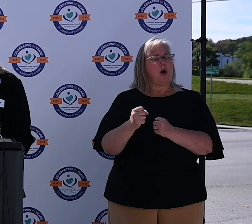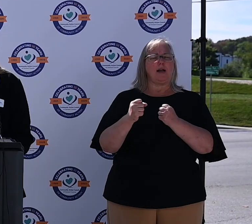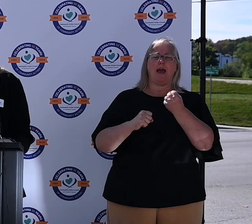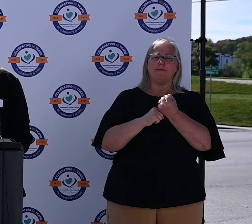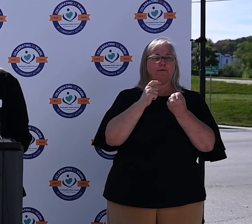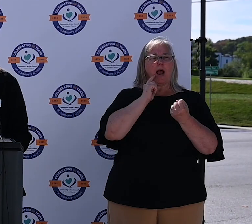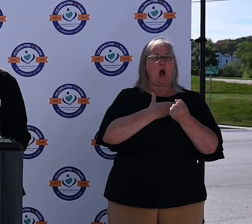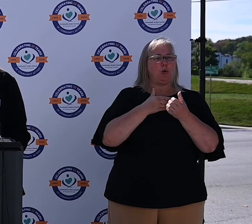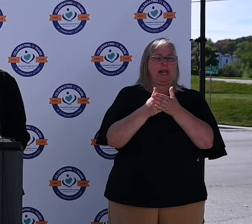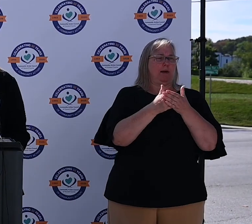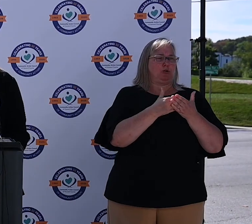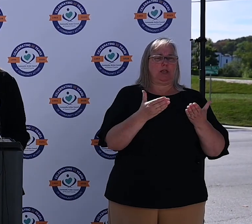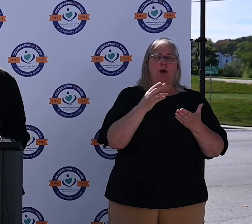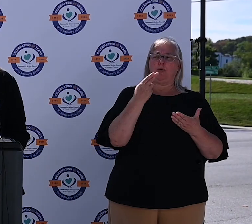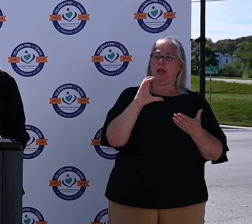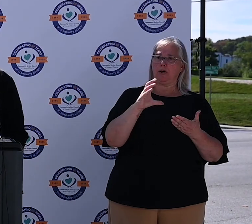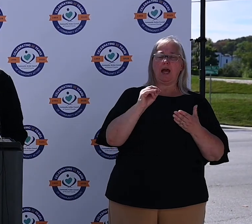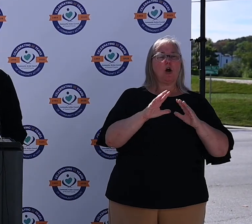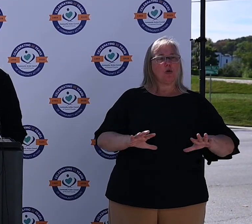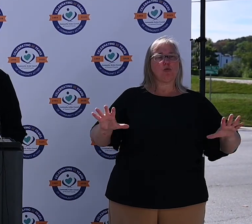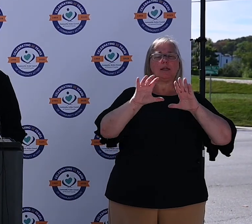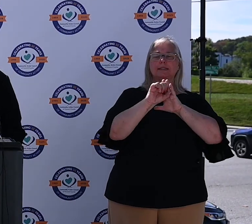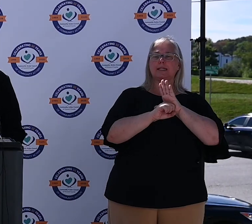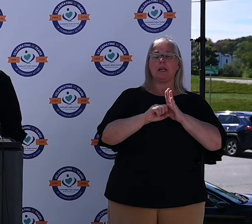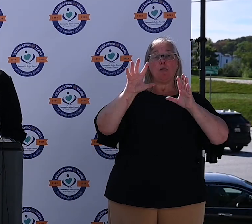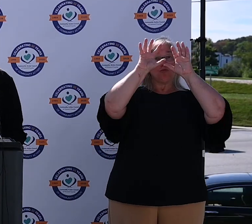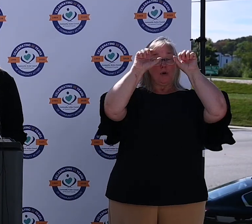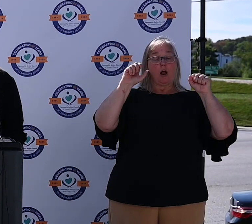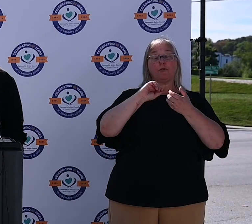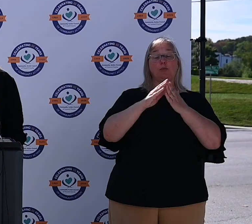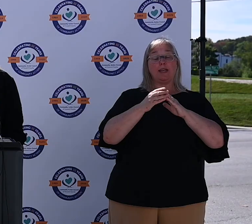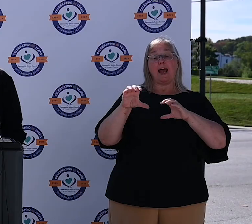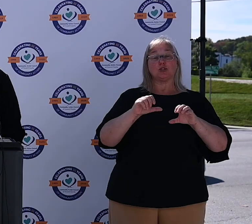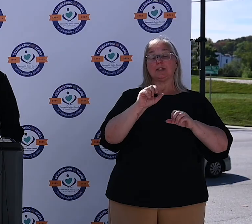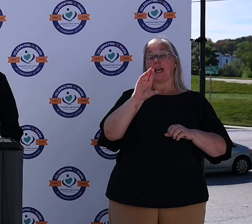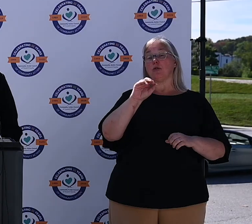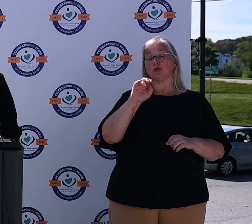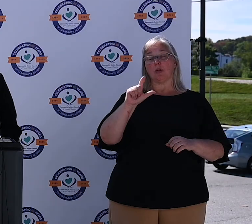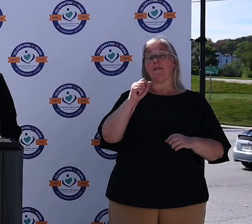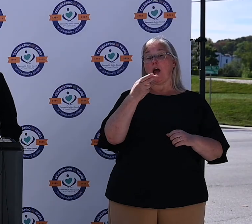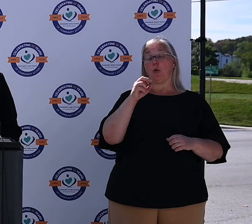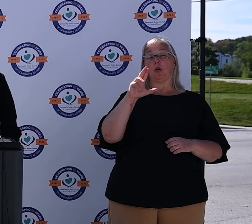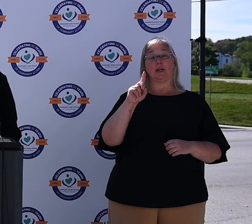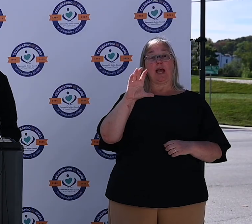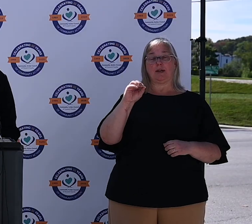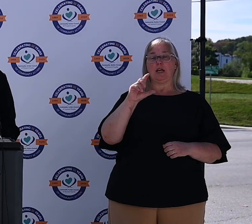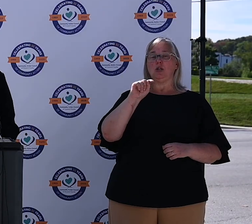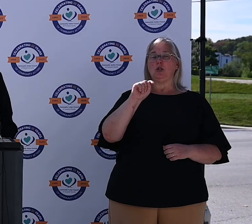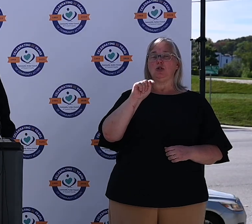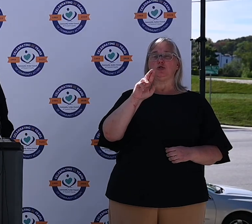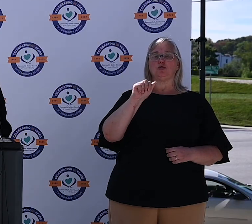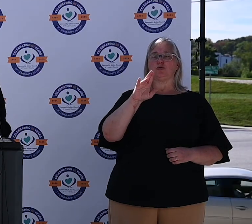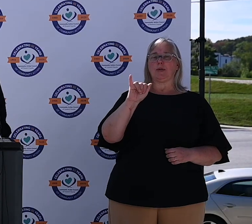neighbors here in Howard County and across the state, the president of the Community Action Council of Howard County, Tracy